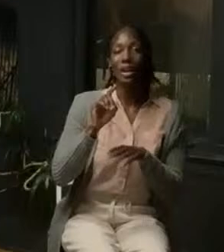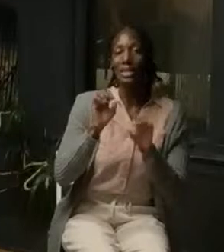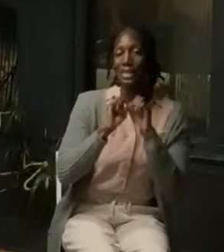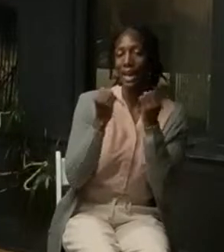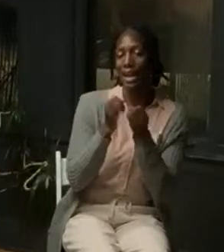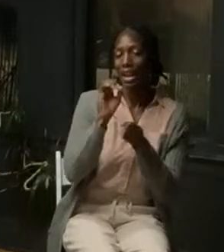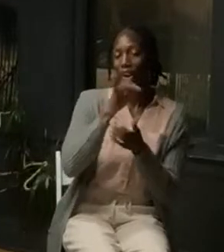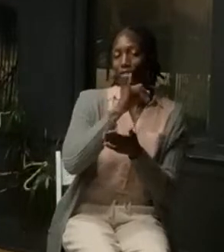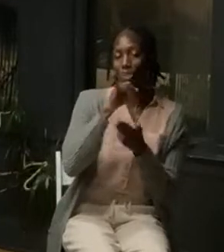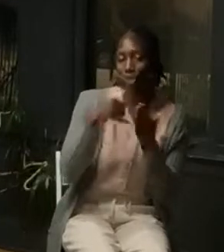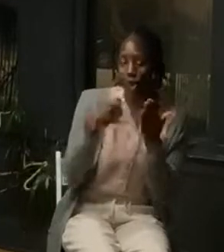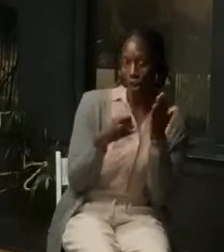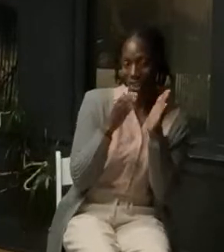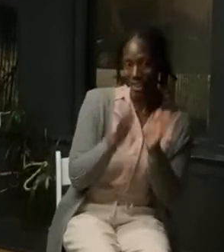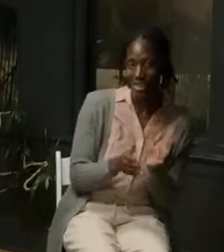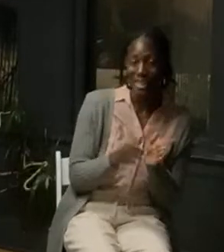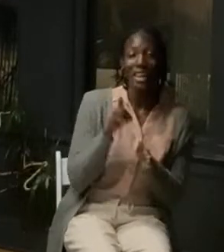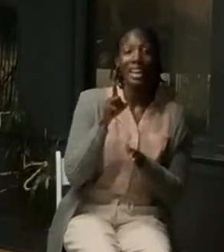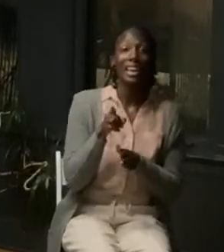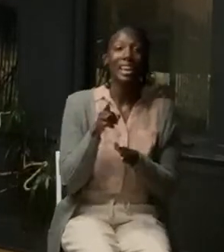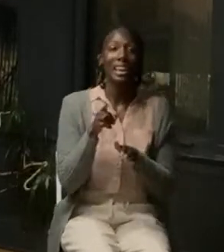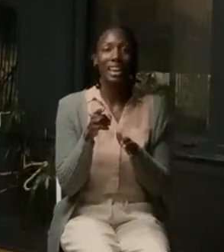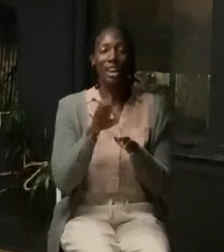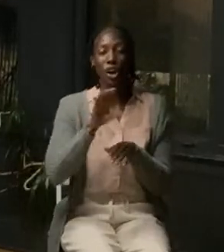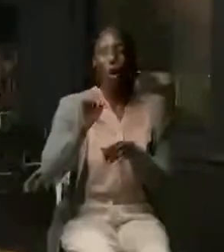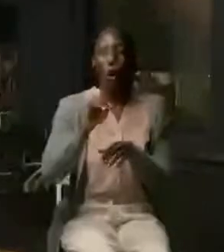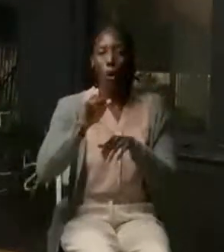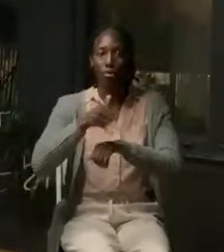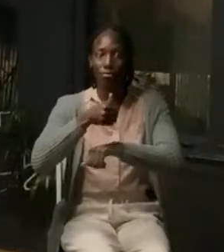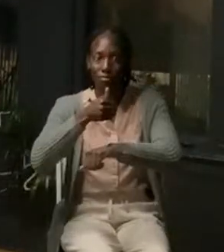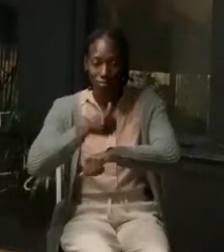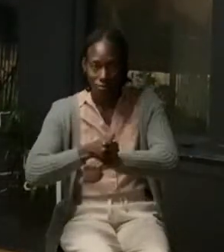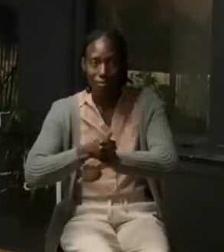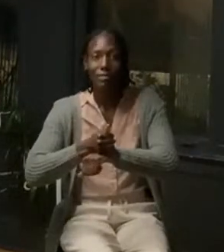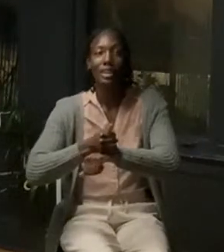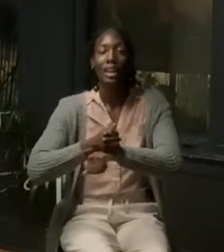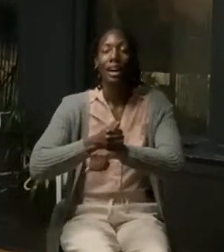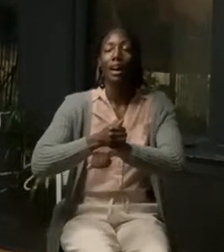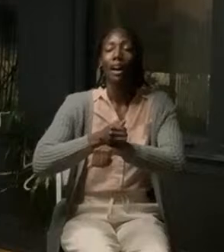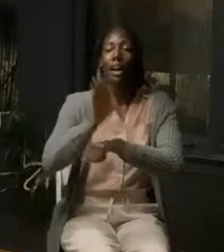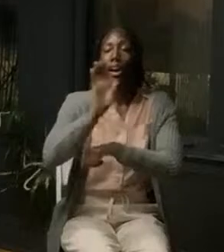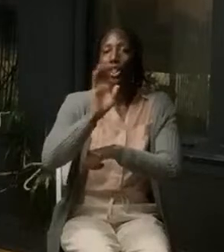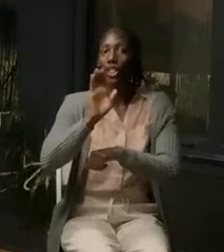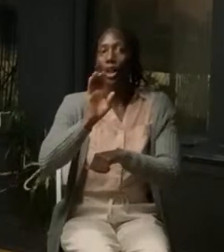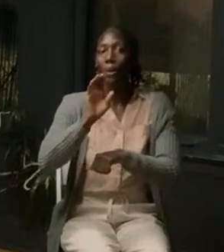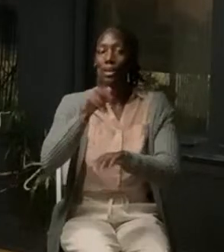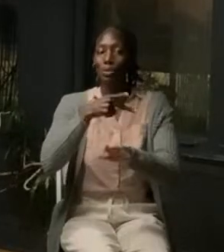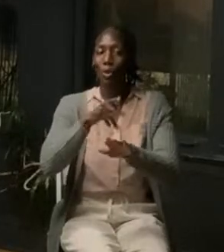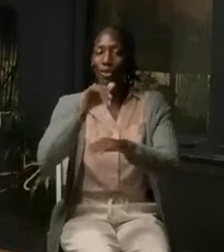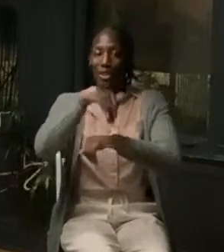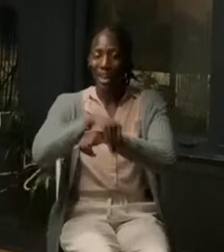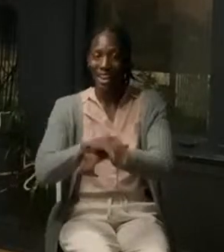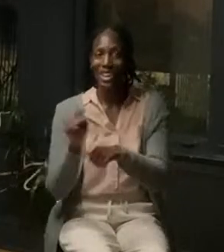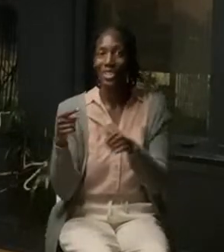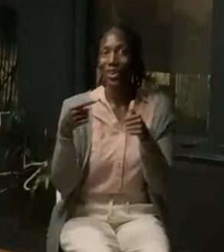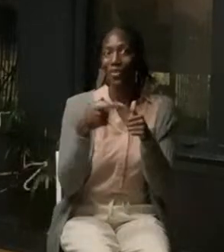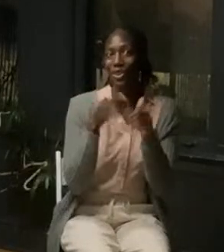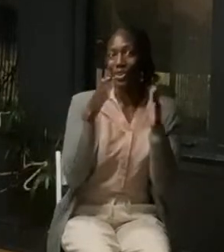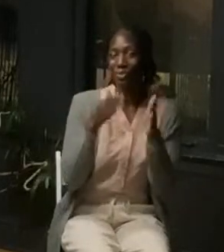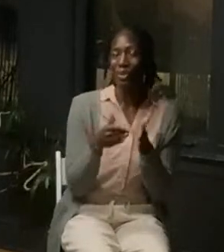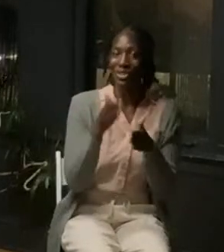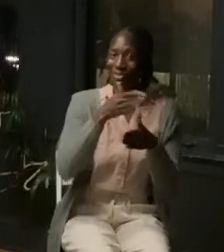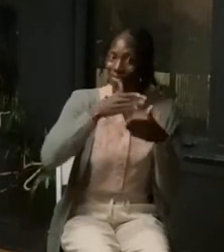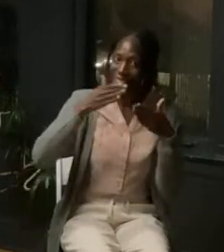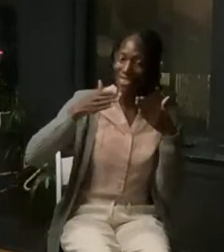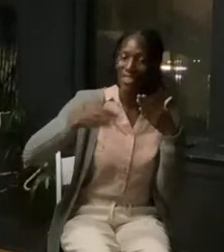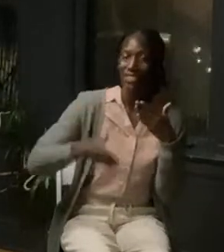co-founder of the Writer's Block Poetry Night, and in 2006 became the first poet to ever complete a 24-hour